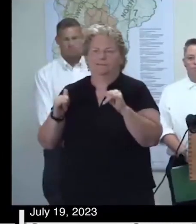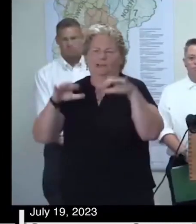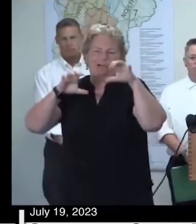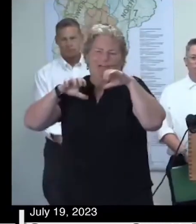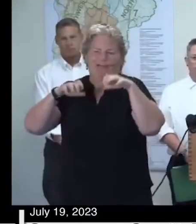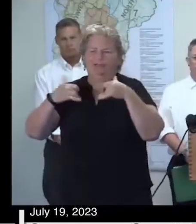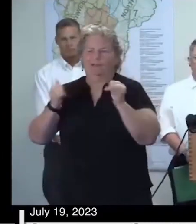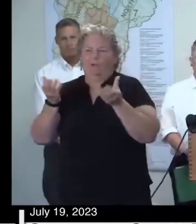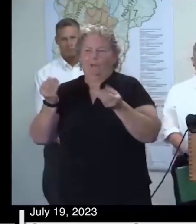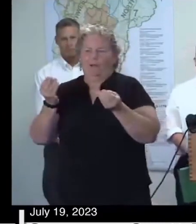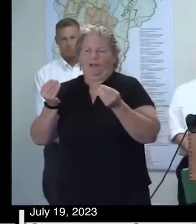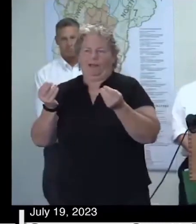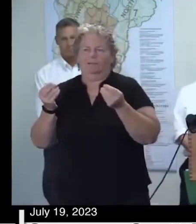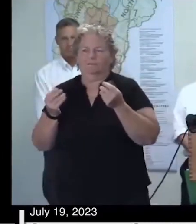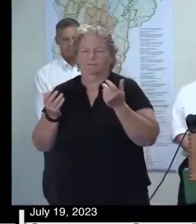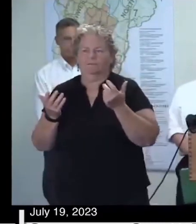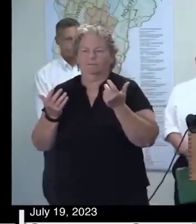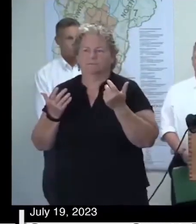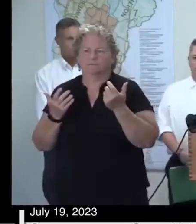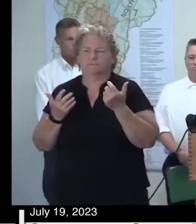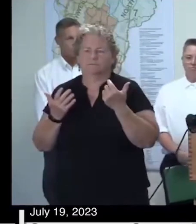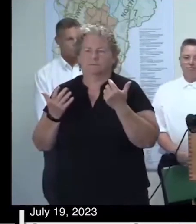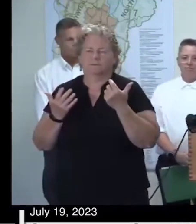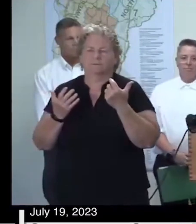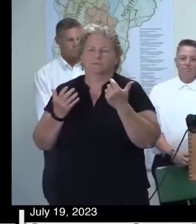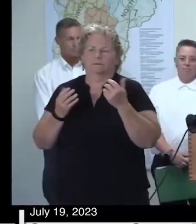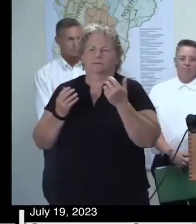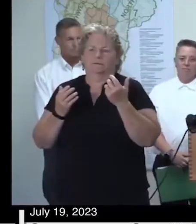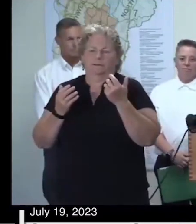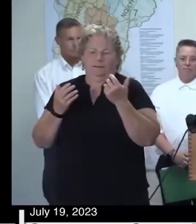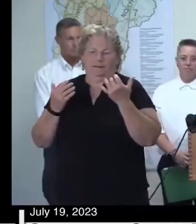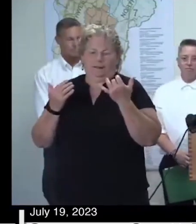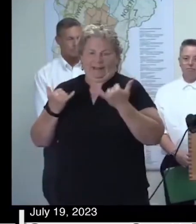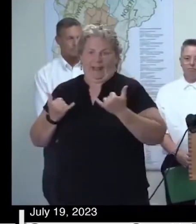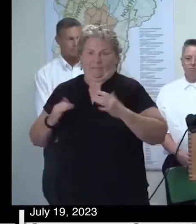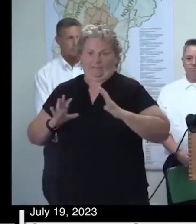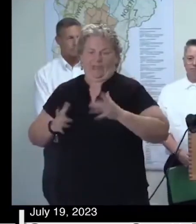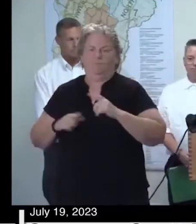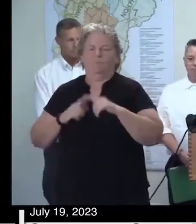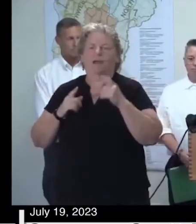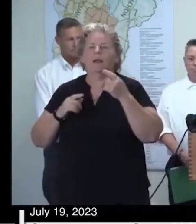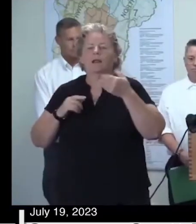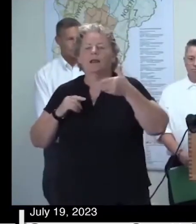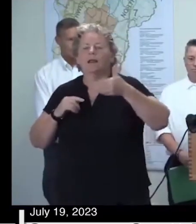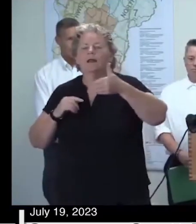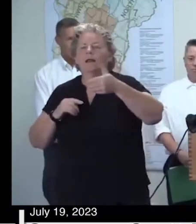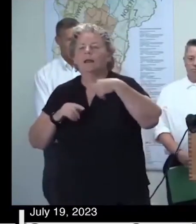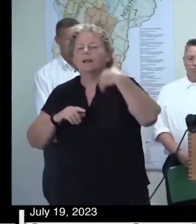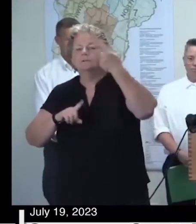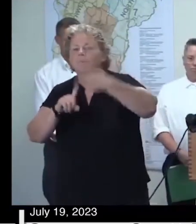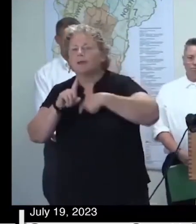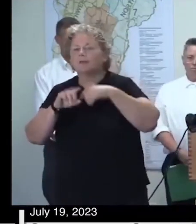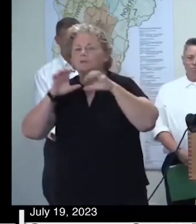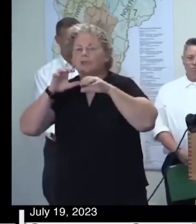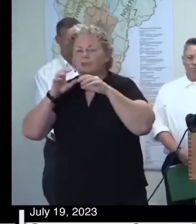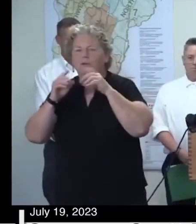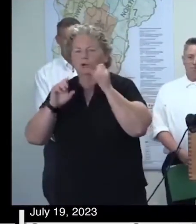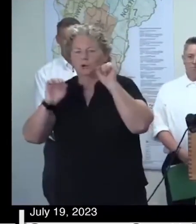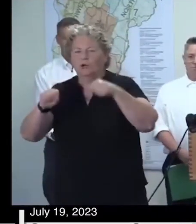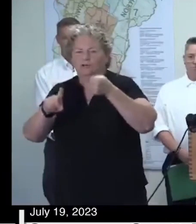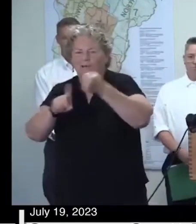the next month or so. So again, we don't know the total impact, but we're getting